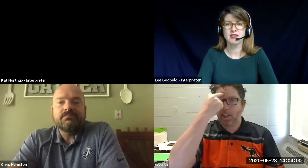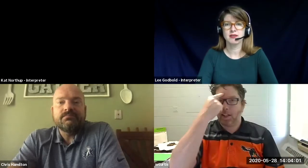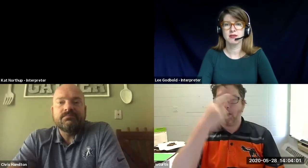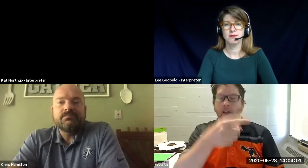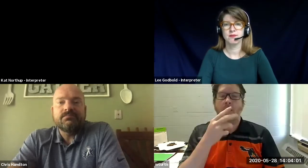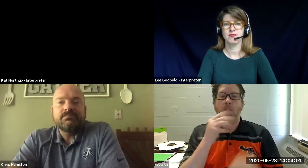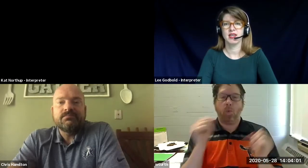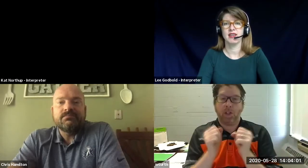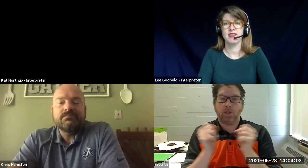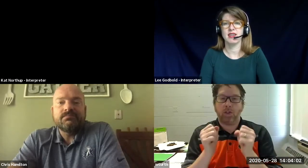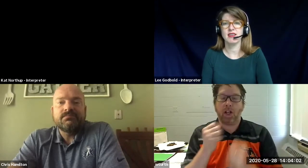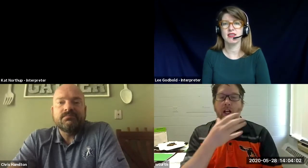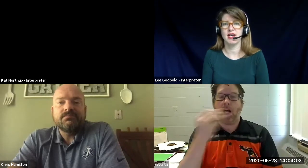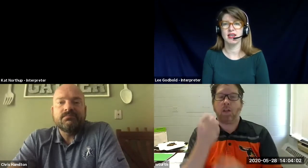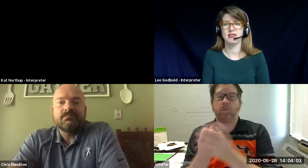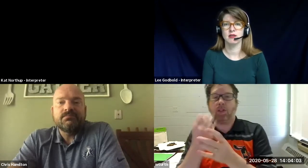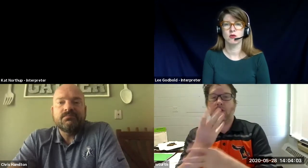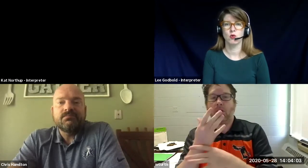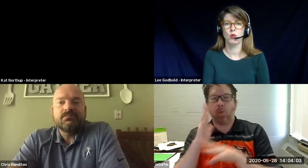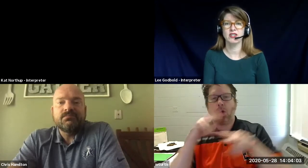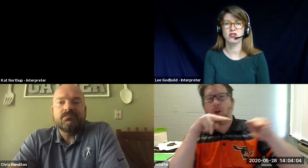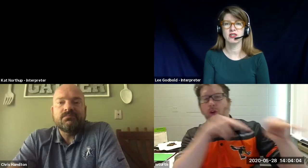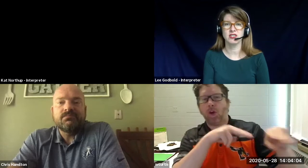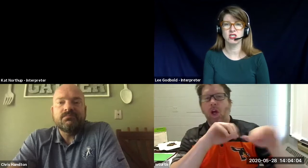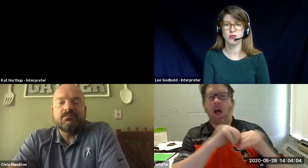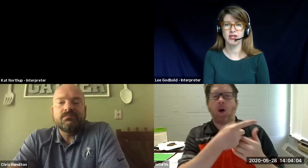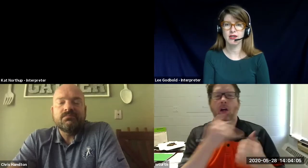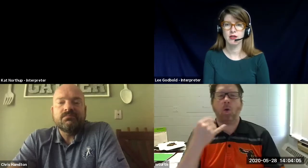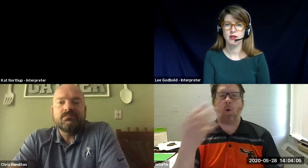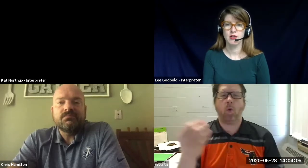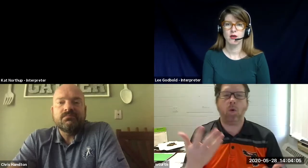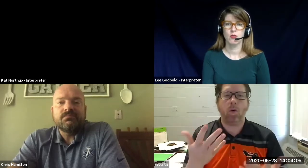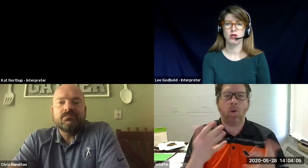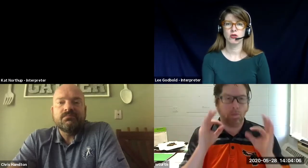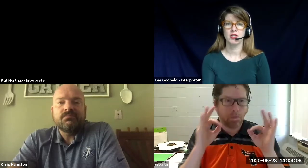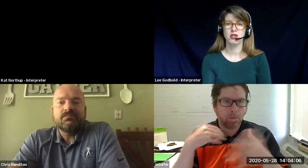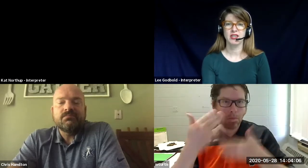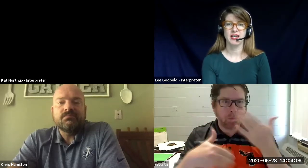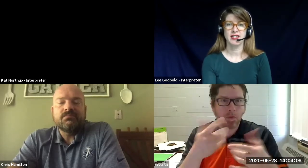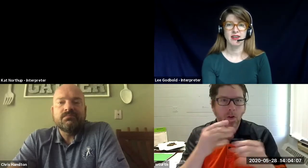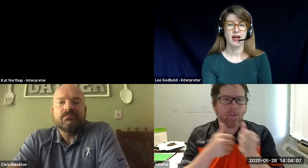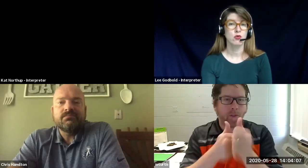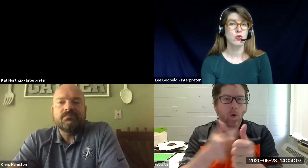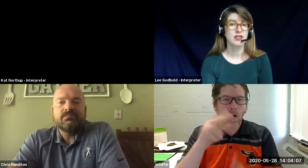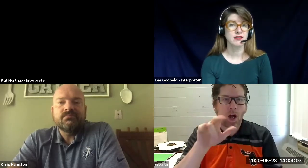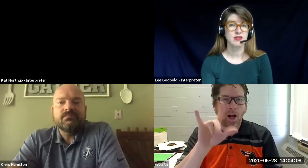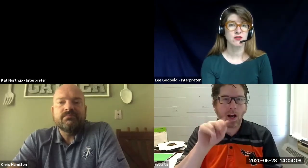tournaments, I think that winter and spring, we're going to be looking at how it went in the